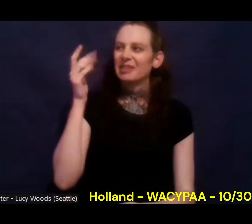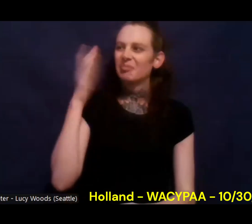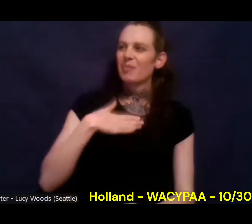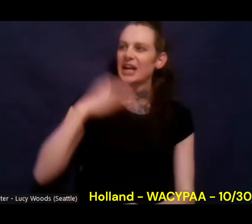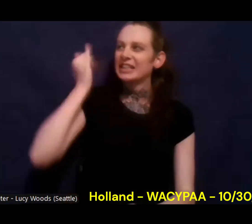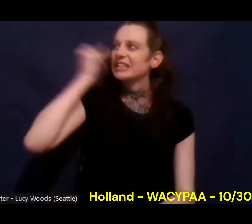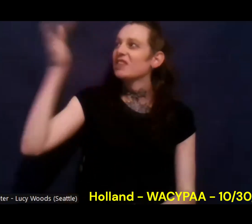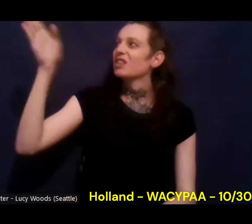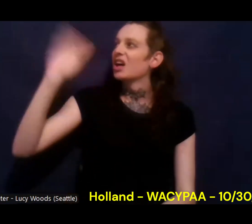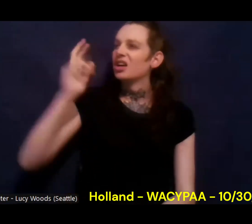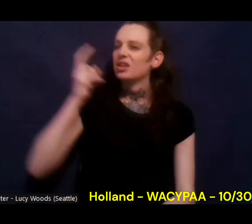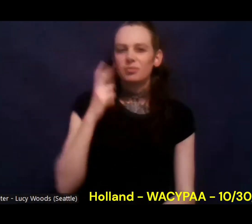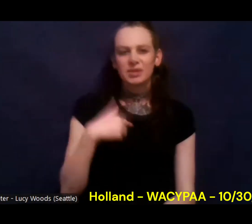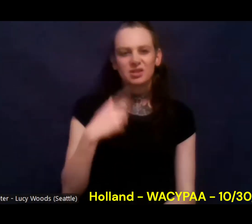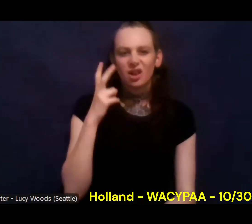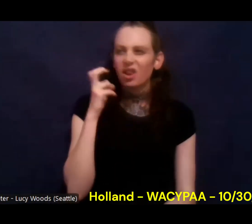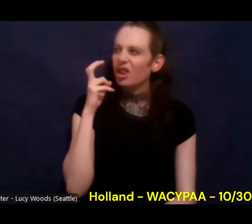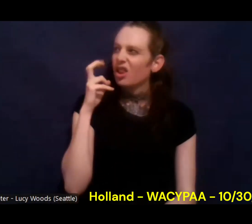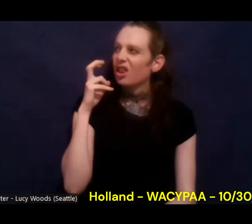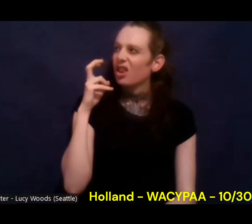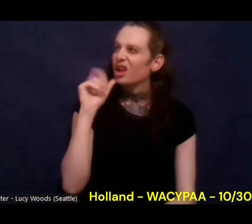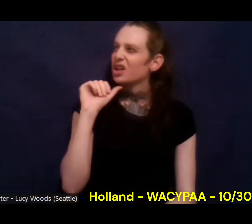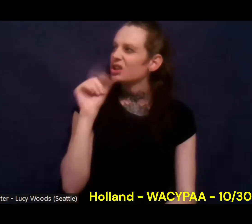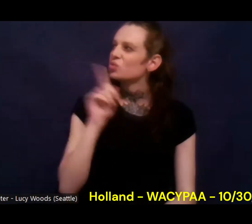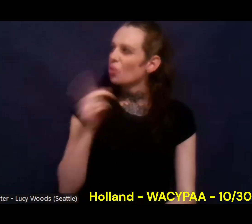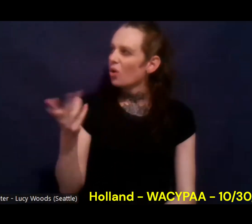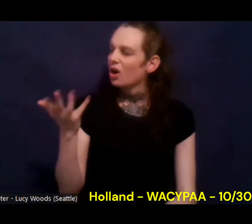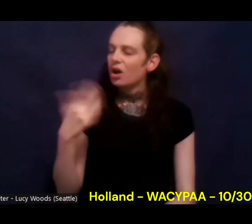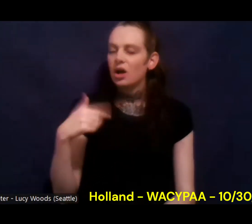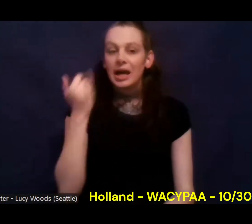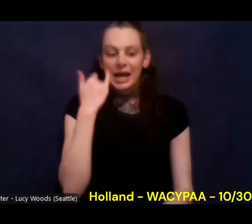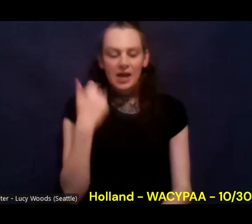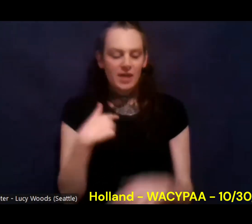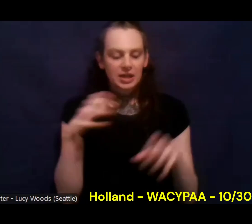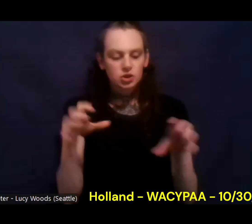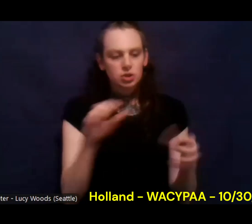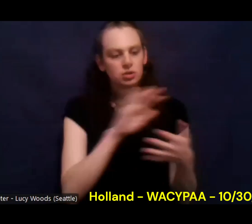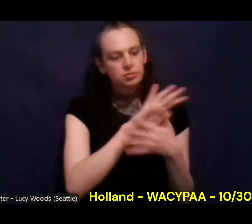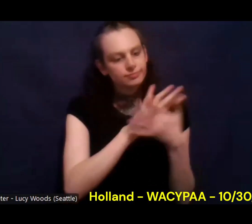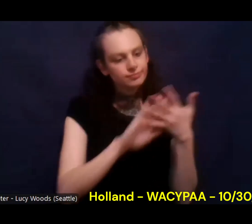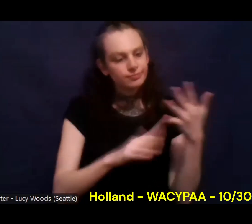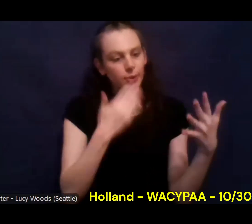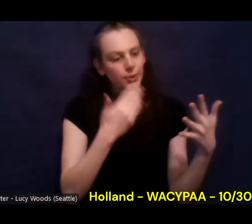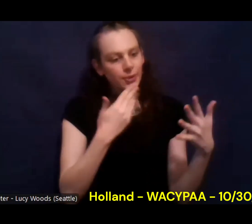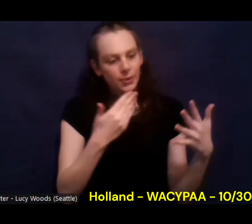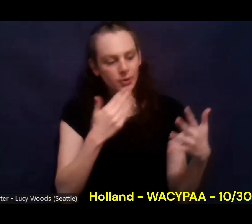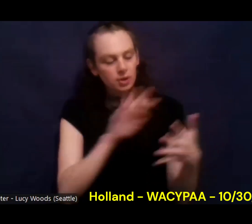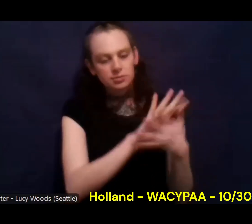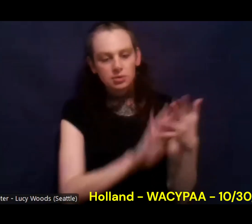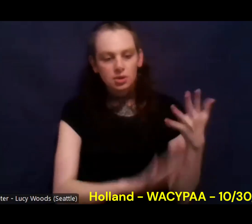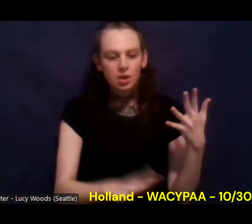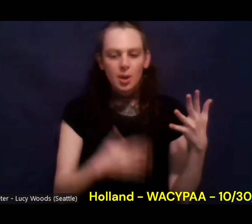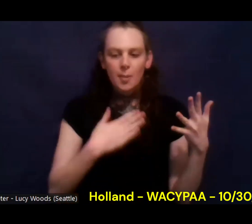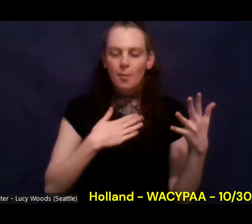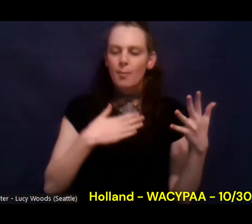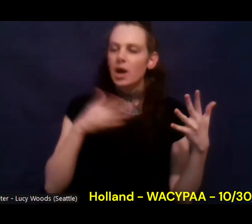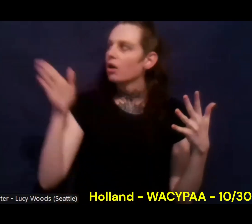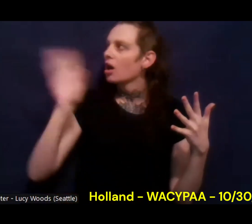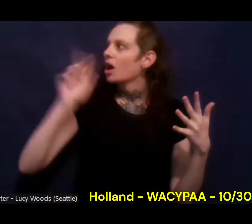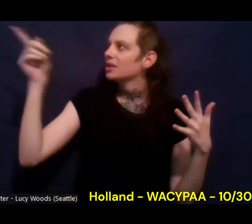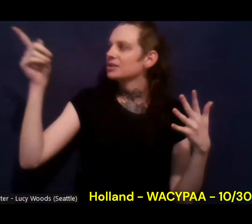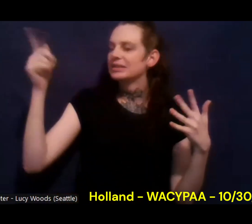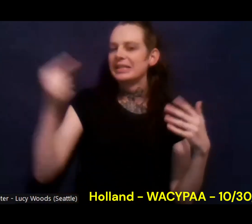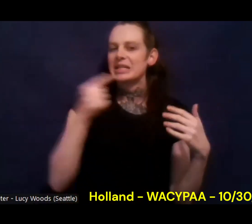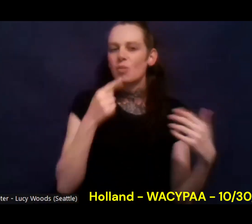all these things well, why would my concept of God let me down? If I was doing everything that I was supposed to be